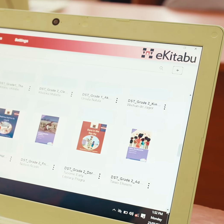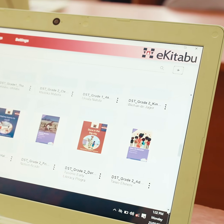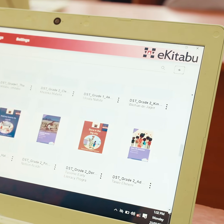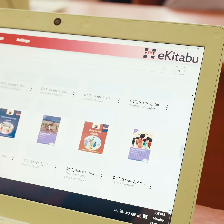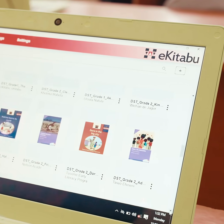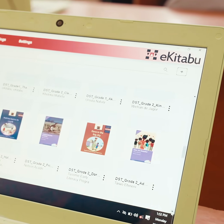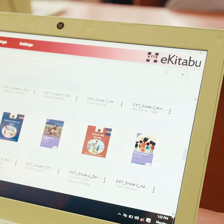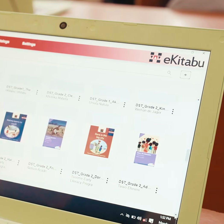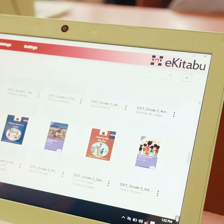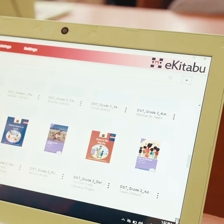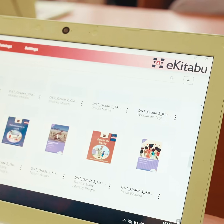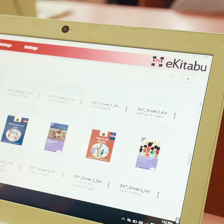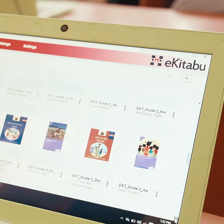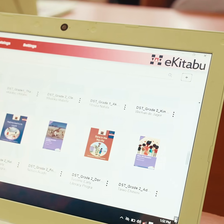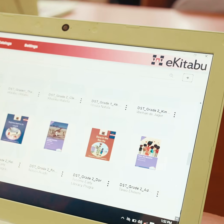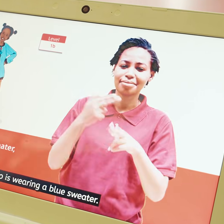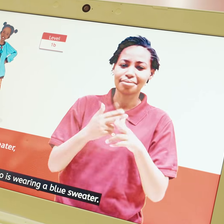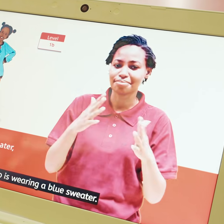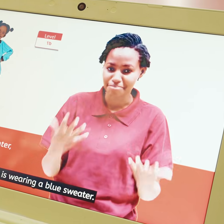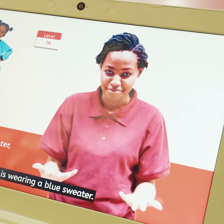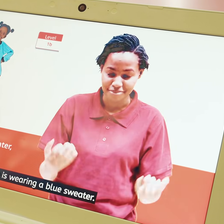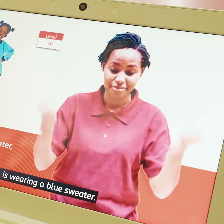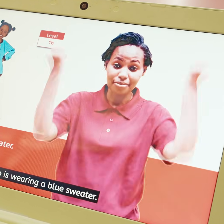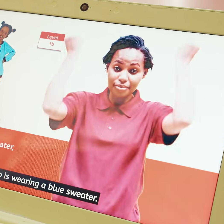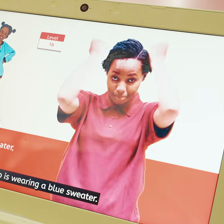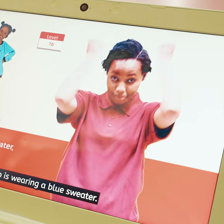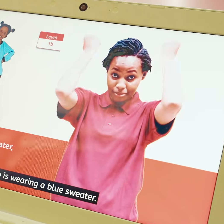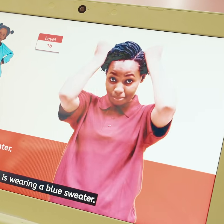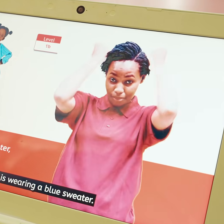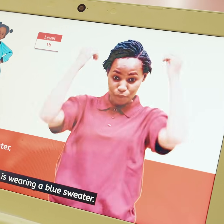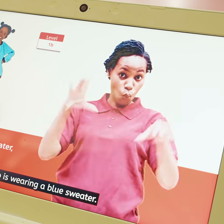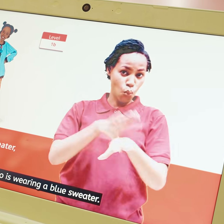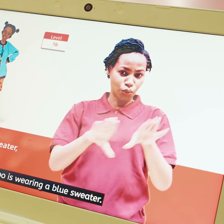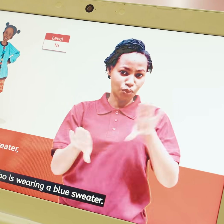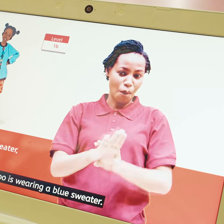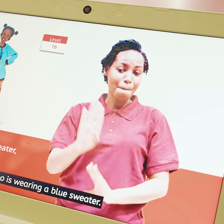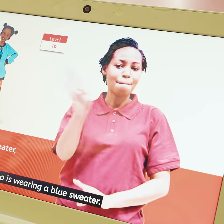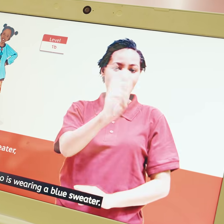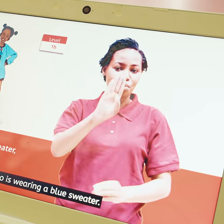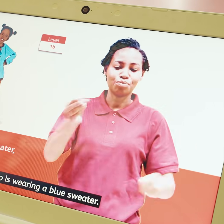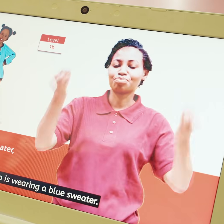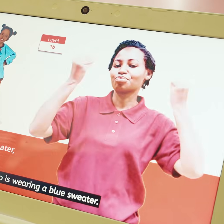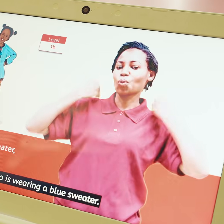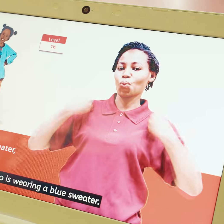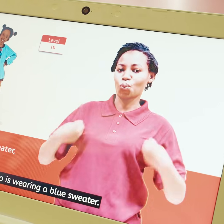materials. So mostly we work with deaf children and the visually impaired. So we go to the different schools, we do sign language assessment, we